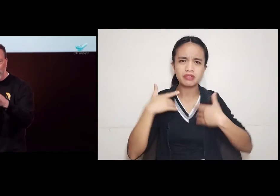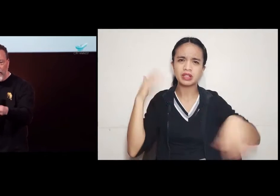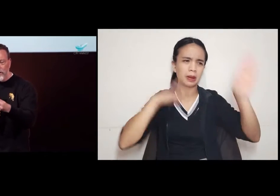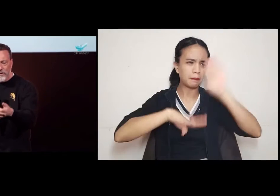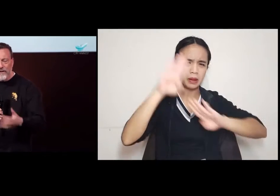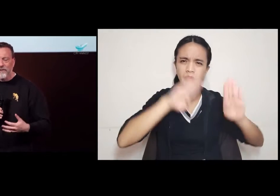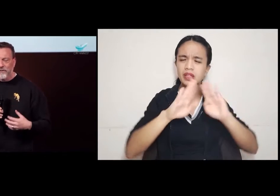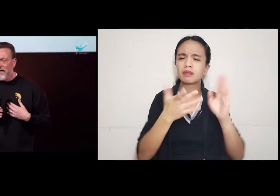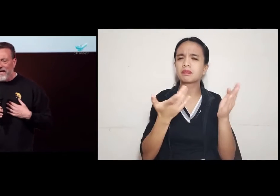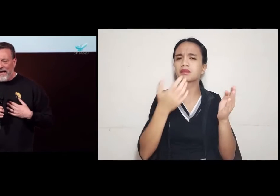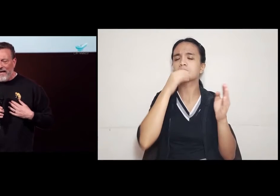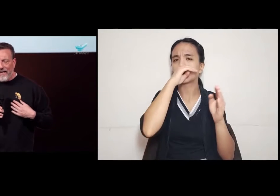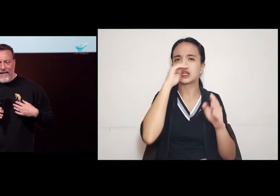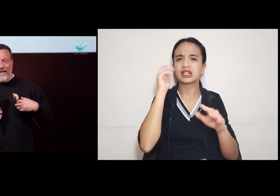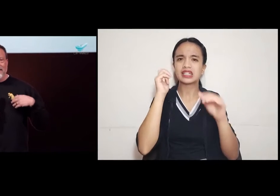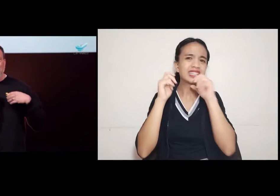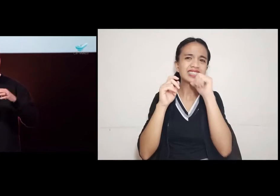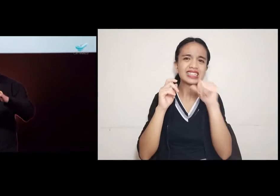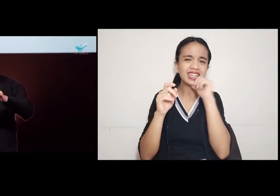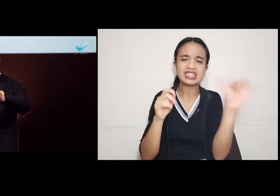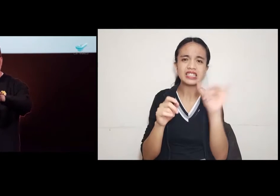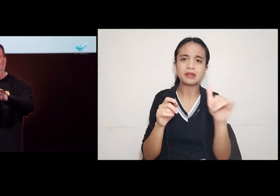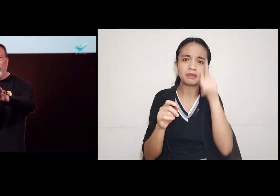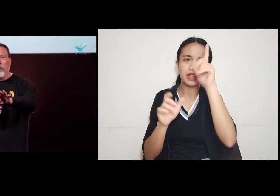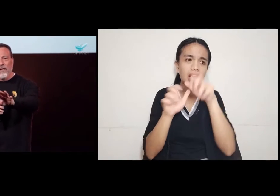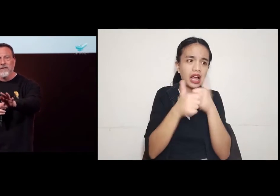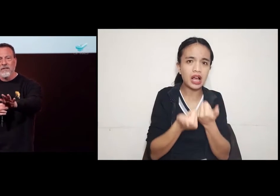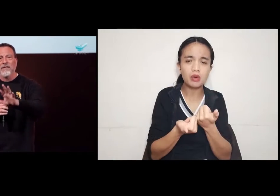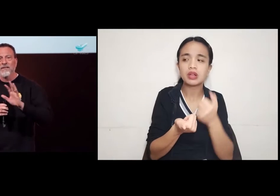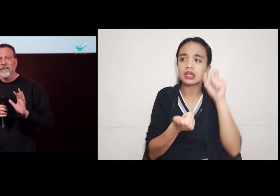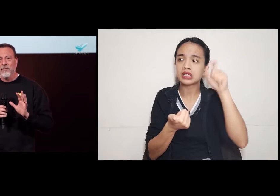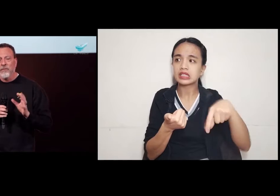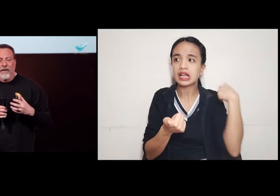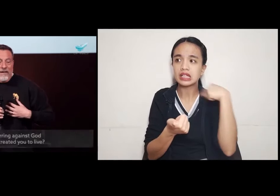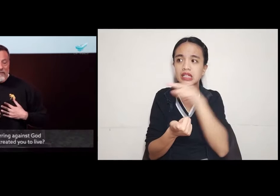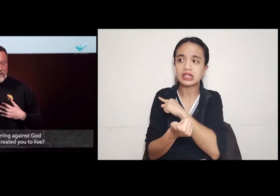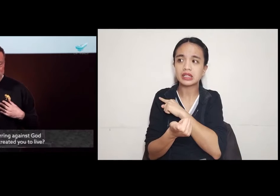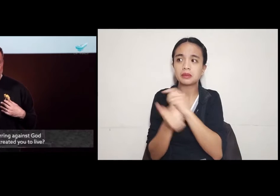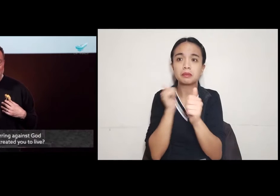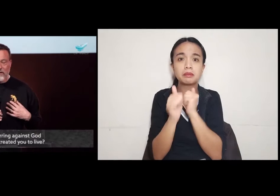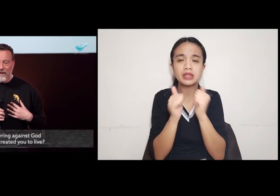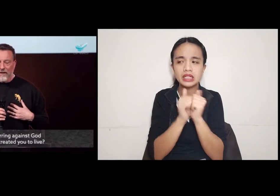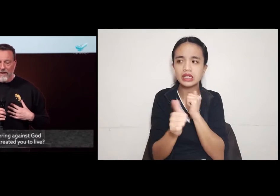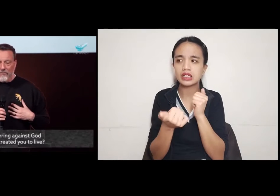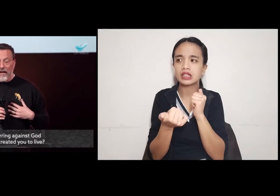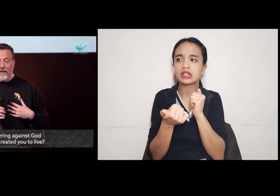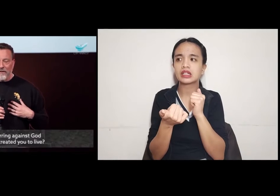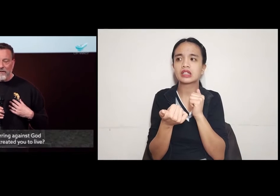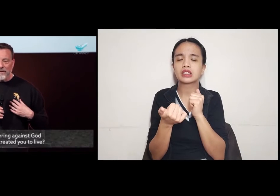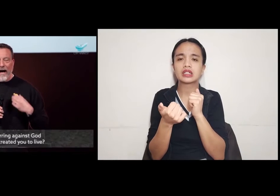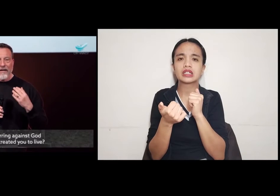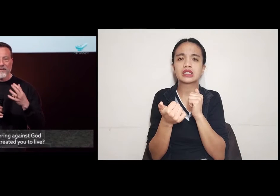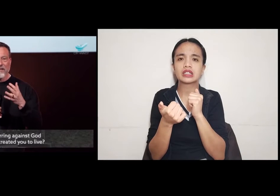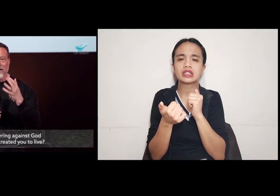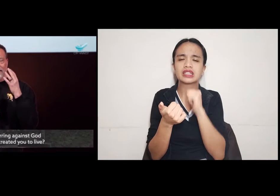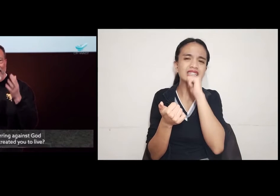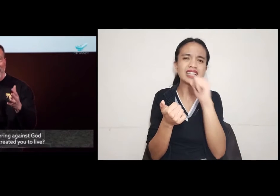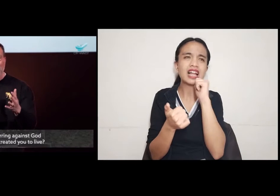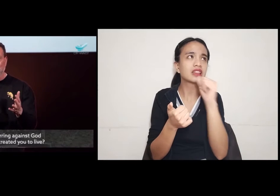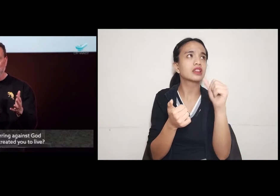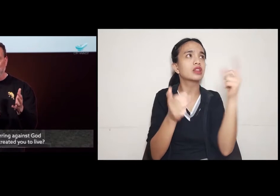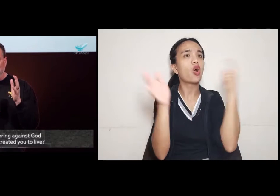life that I've created you to live. And it's not that God is at war against us, it's that we even sometimes, without